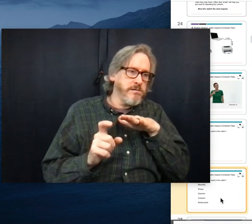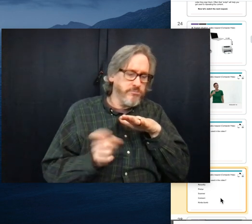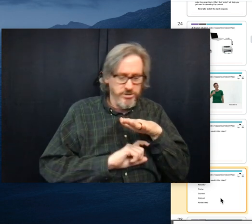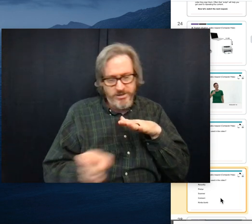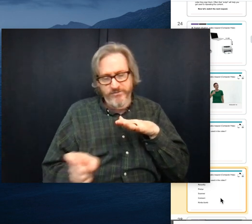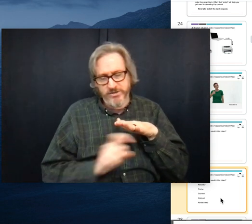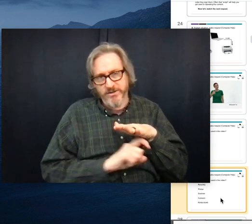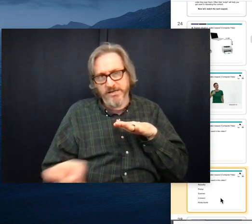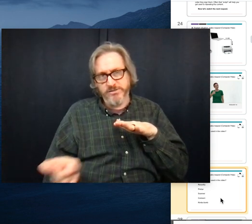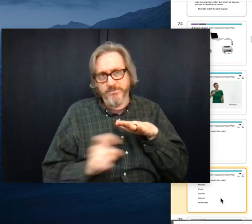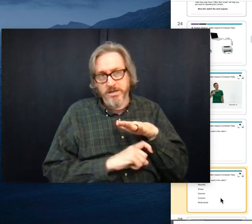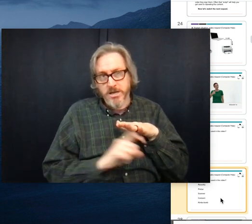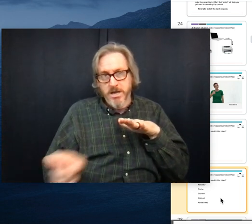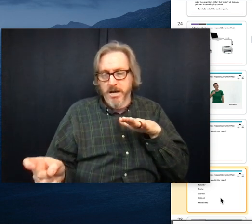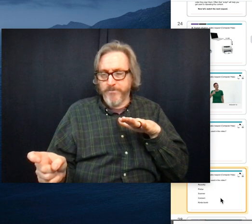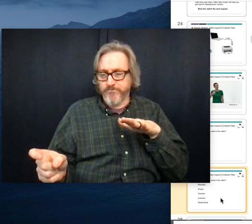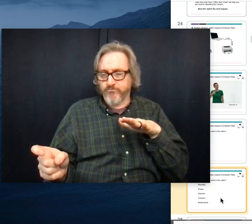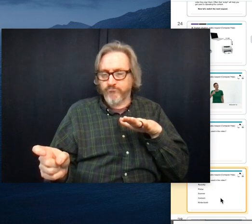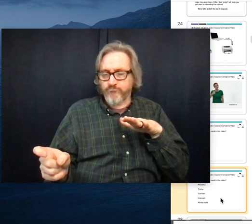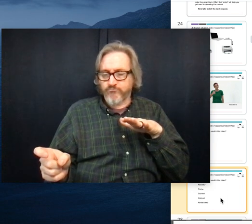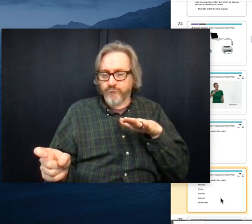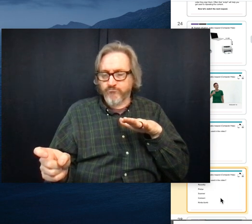trying to think if there's anything else.